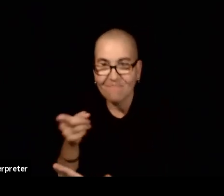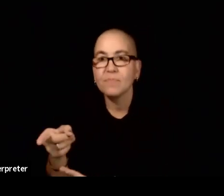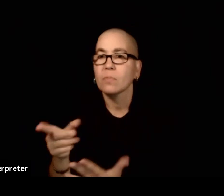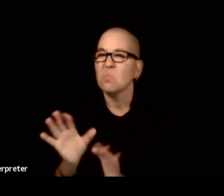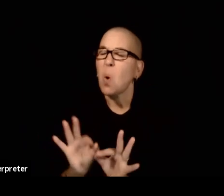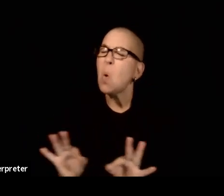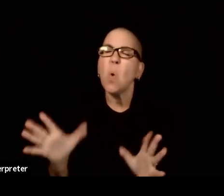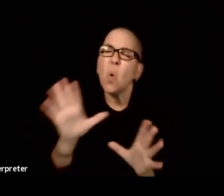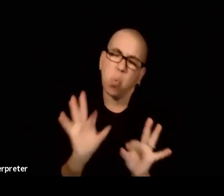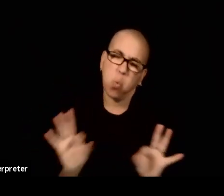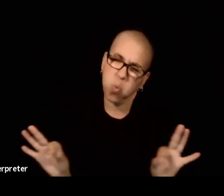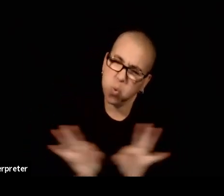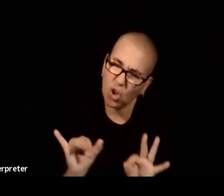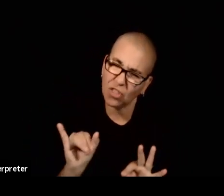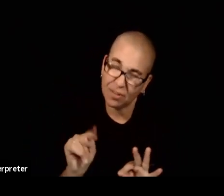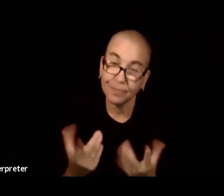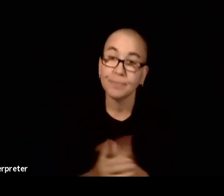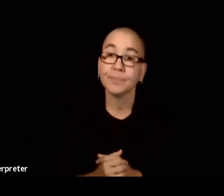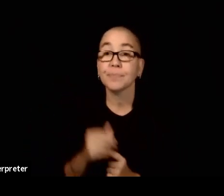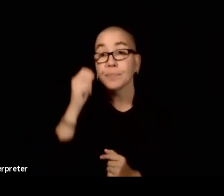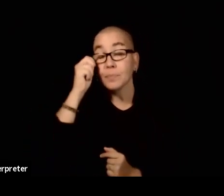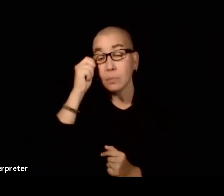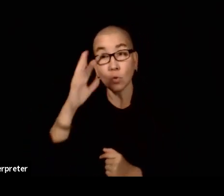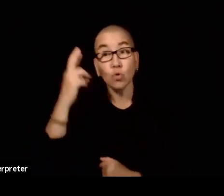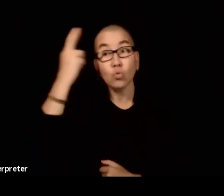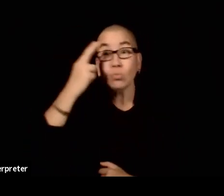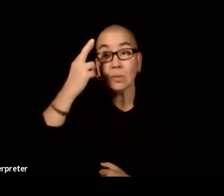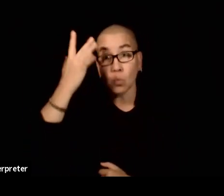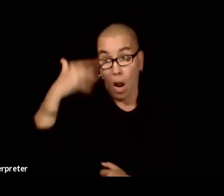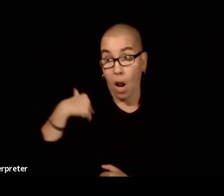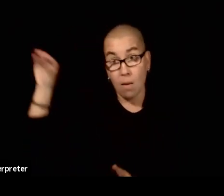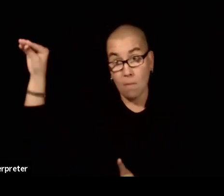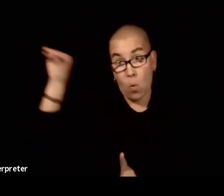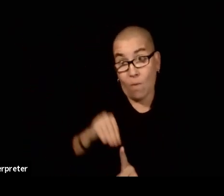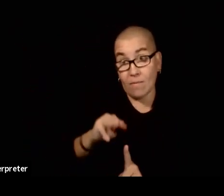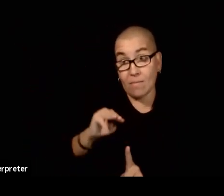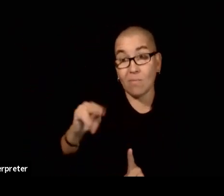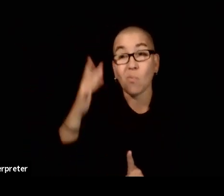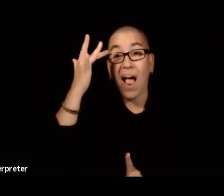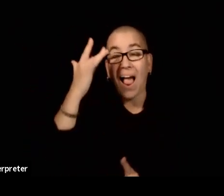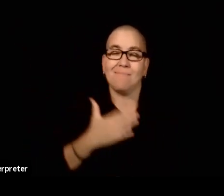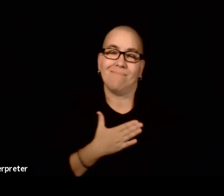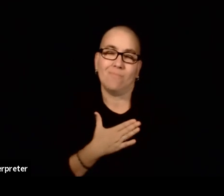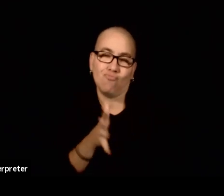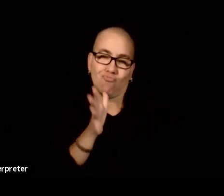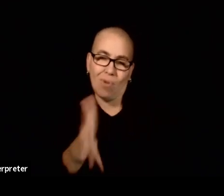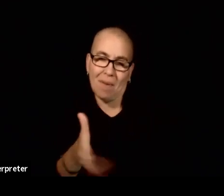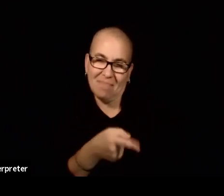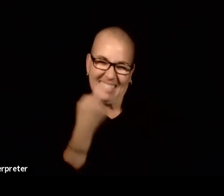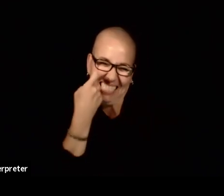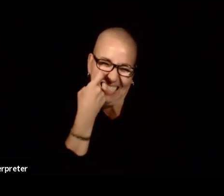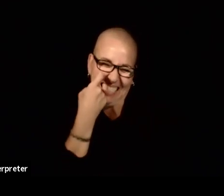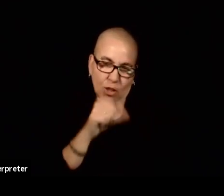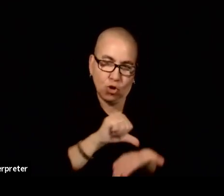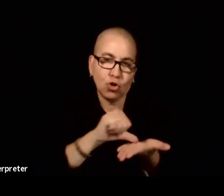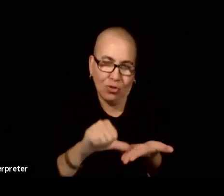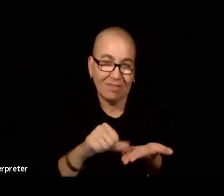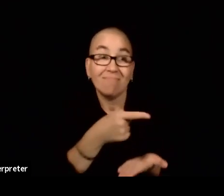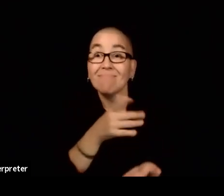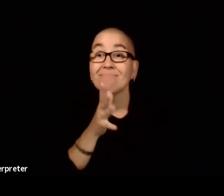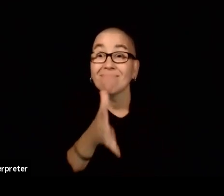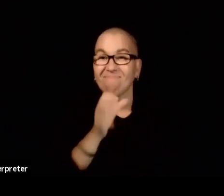back was my grandmother just got out of surgery and, you know, she's in her late 70s, and for me to just go and hang out with her without